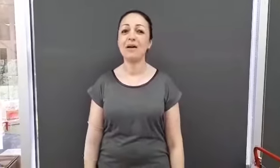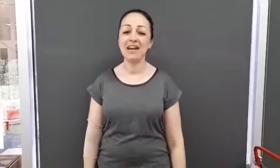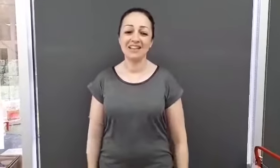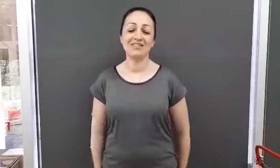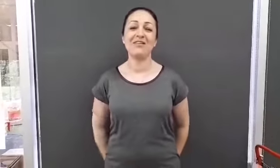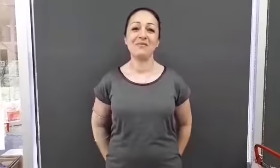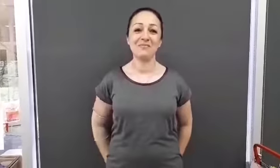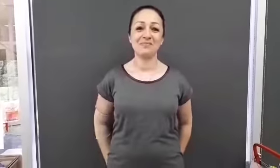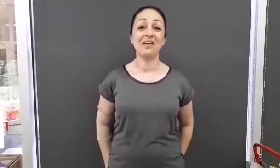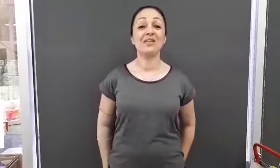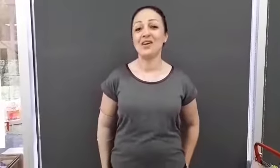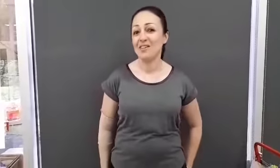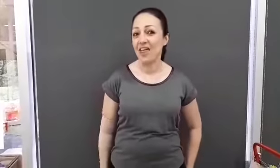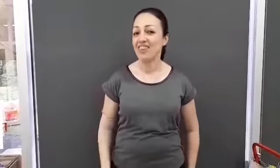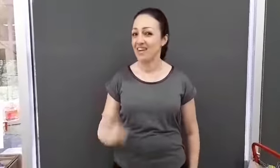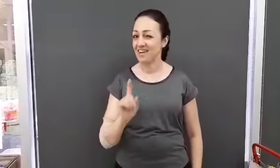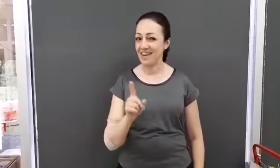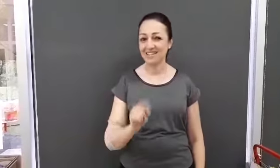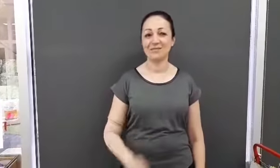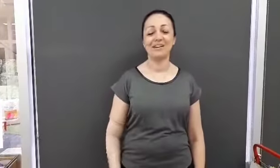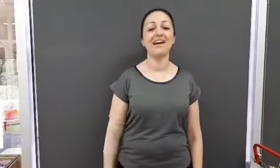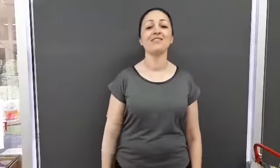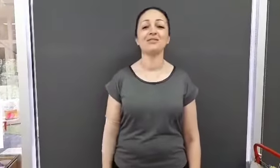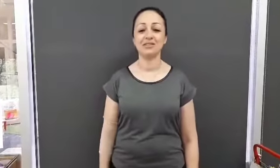one last time. All right, the next one. Have a look.